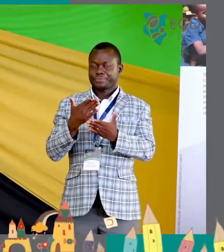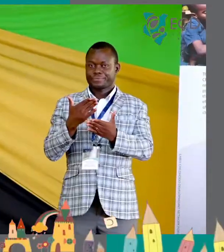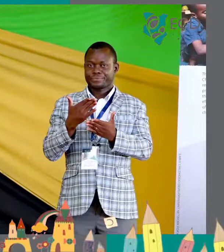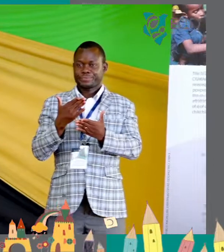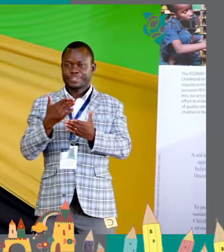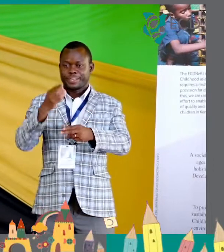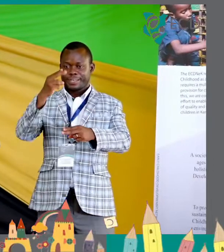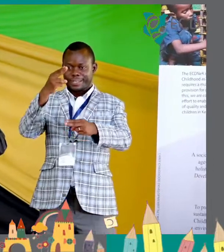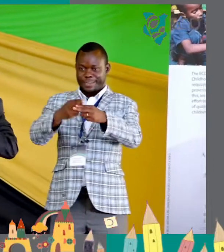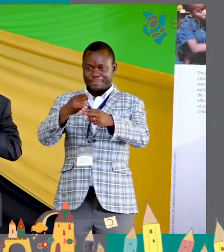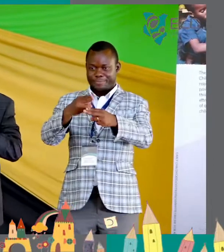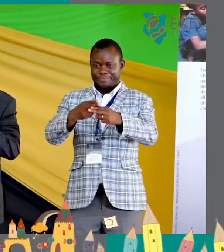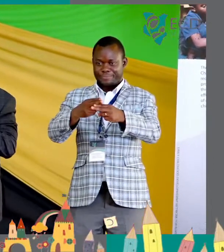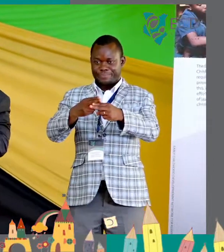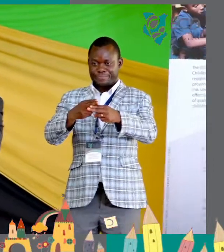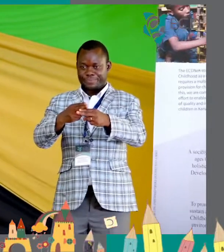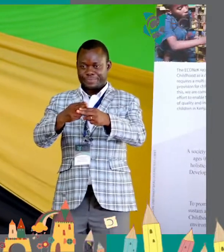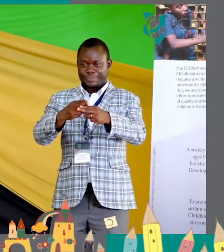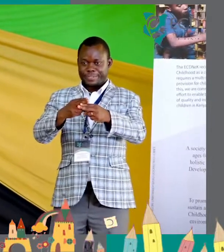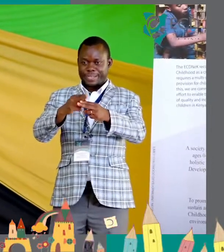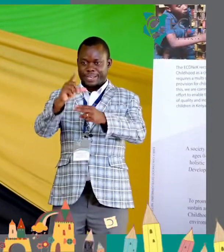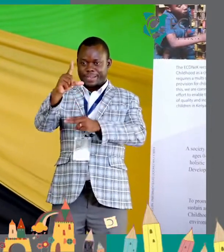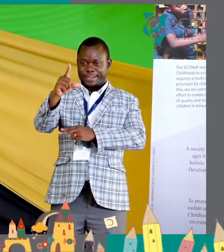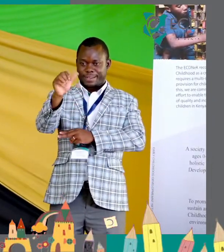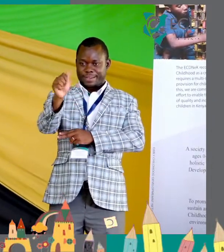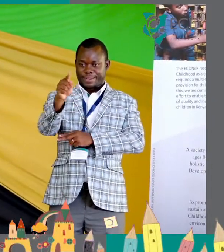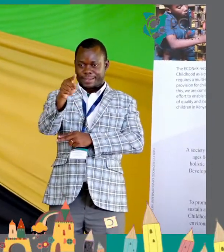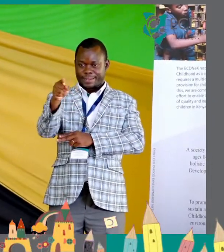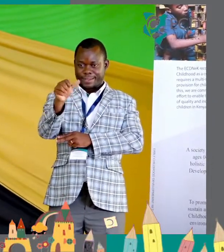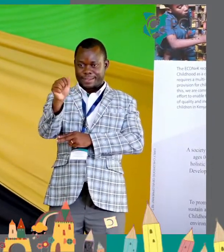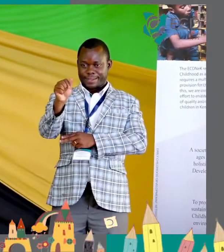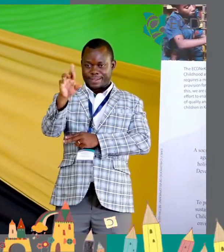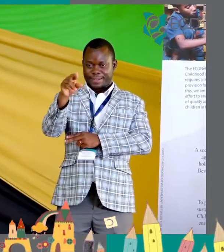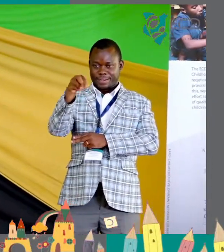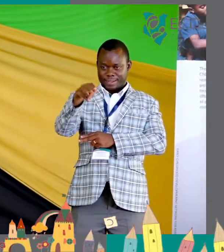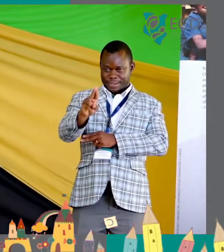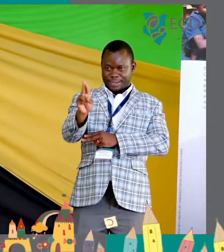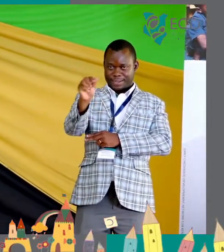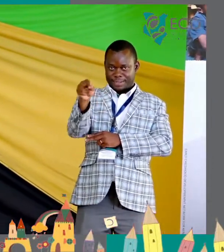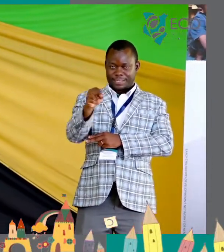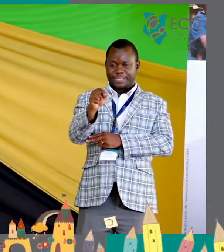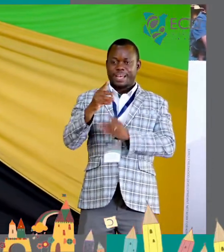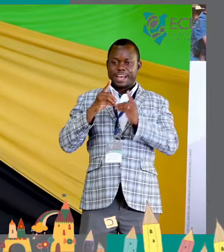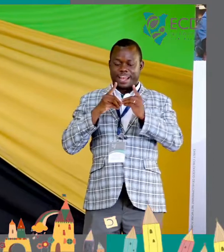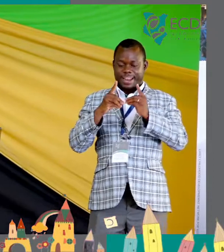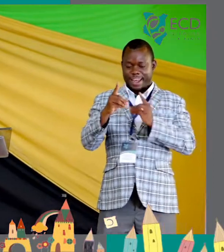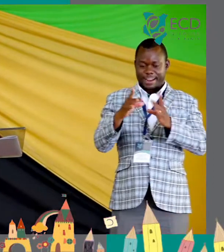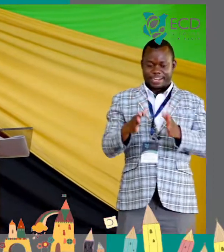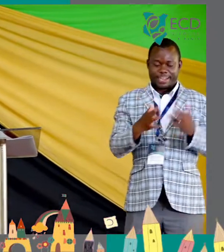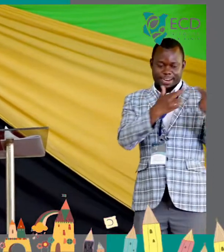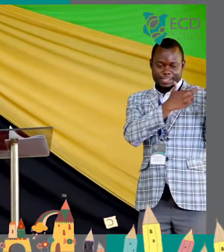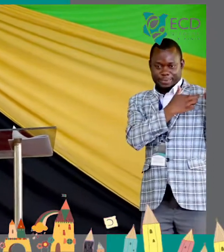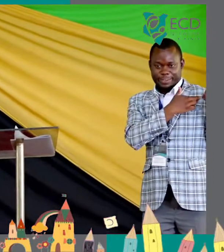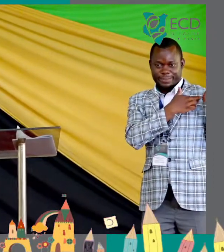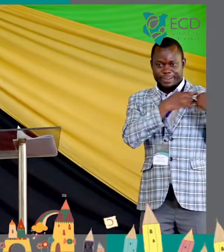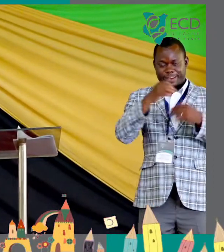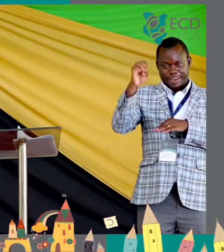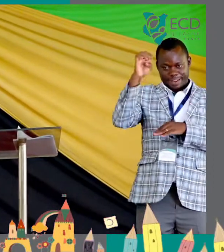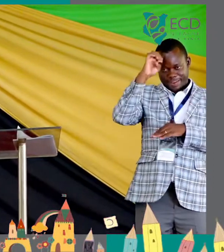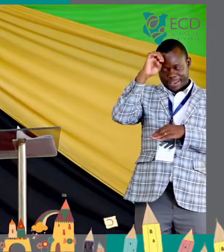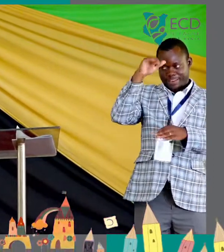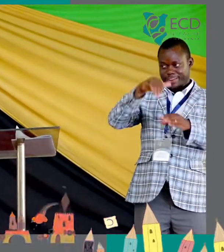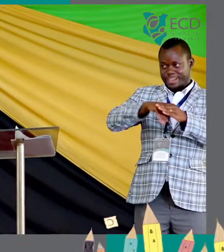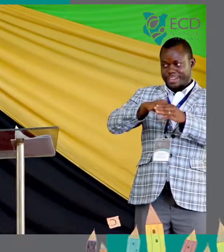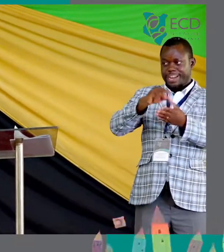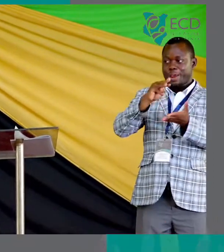I'm Lazarus Ukutu, Director Education, Migori County Government. I will acknowledge my chief officer. We travel with her,